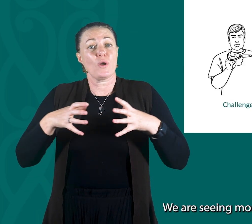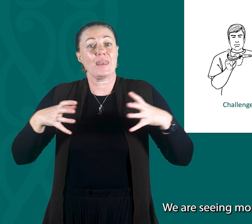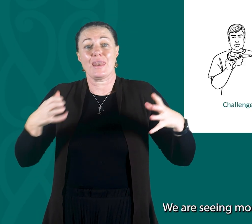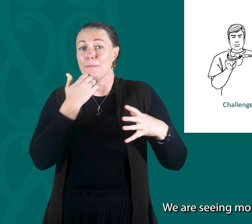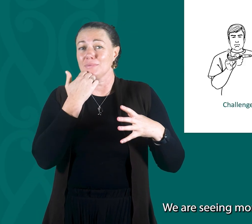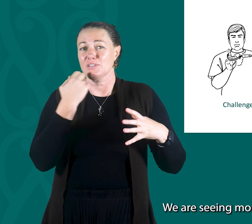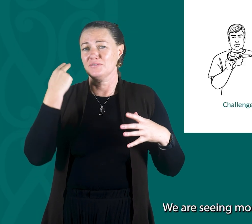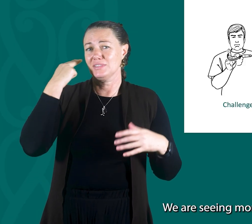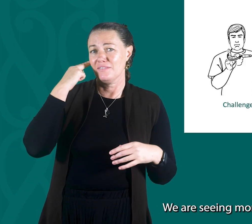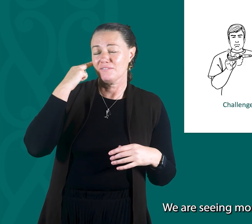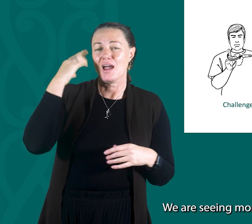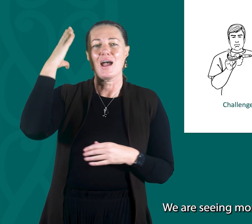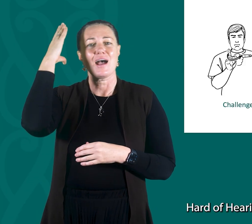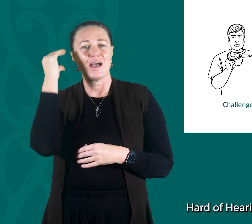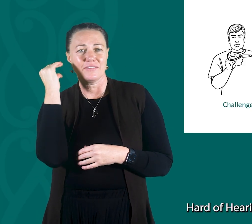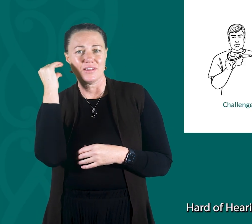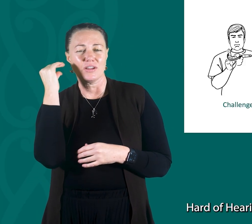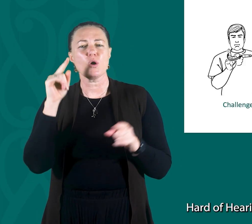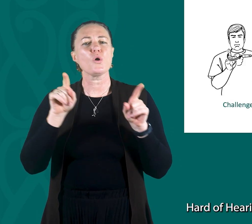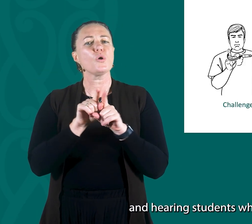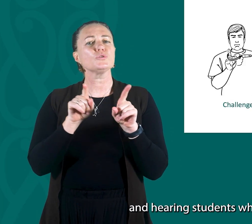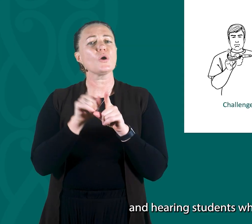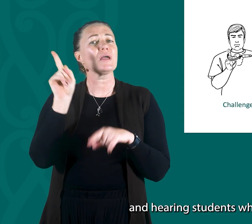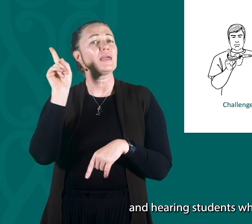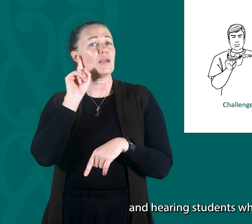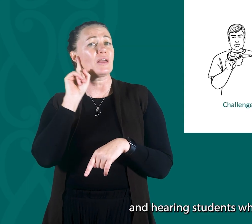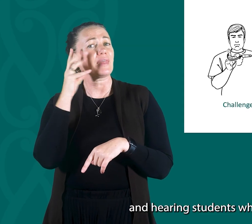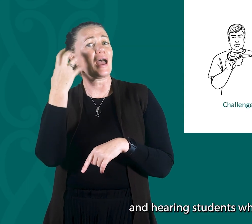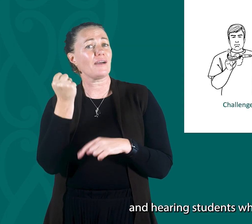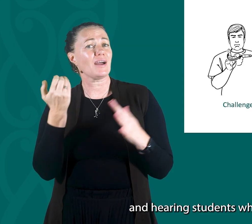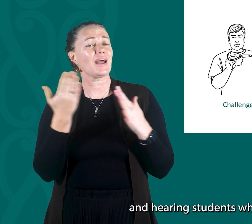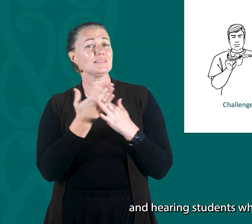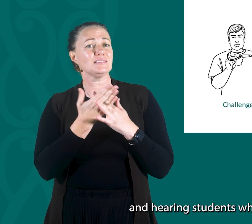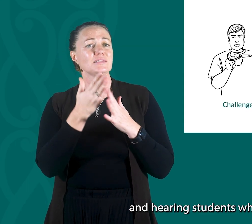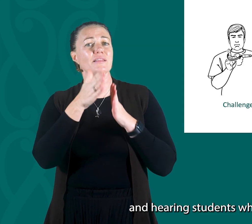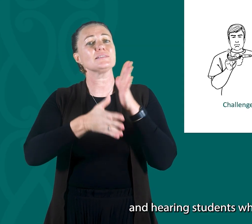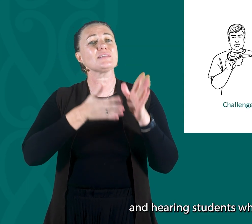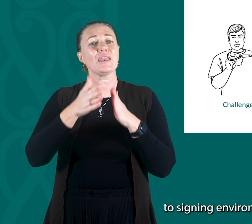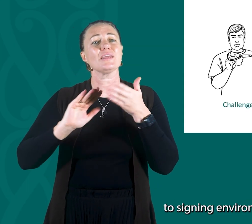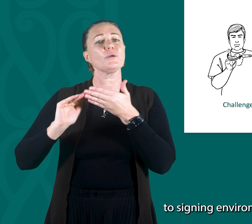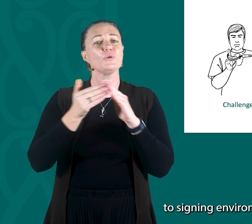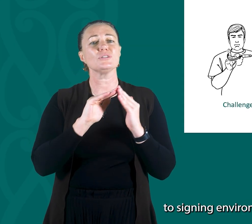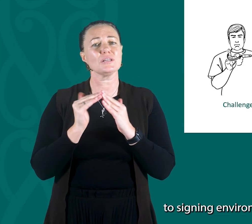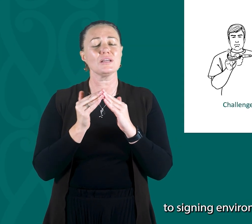We're seeing more deaf, hard of hearing, and hearing students who want access to signing